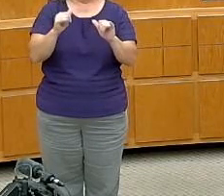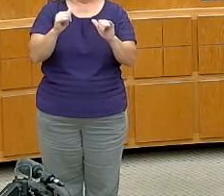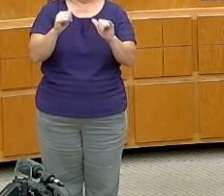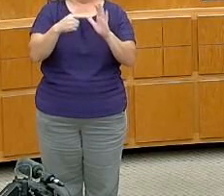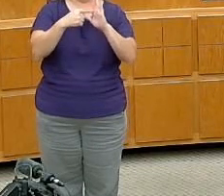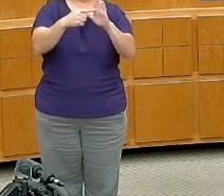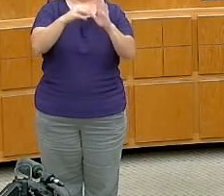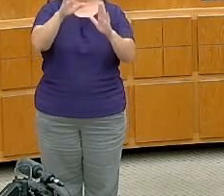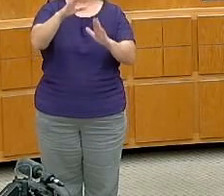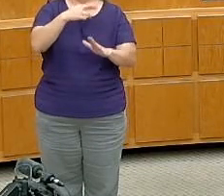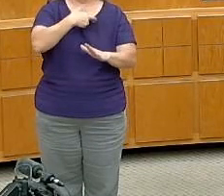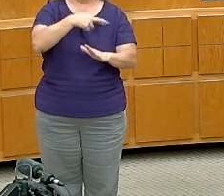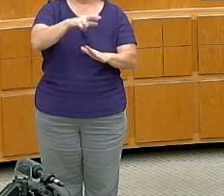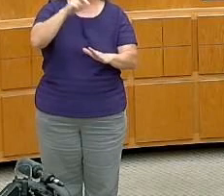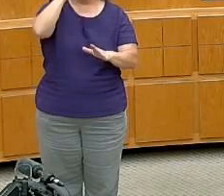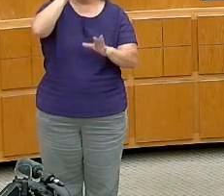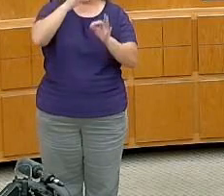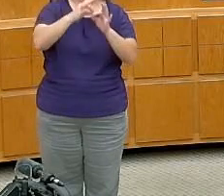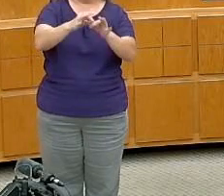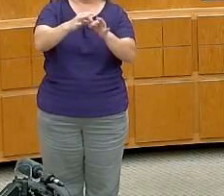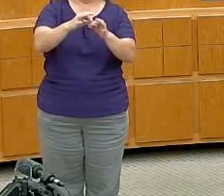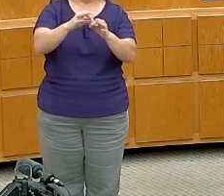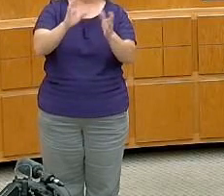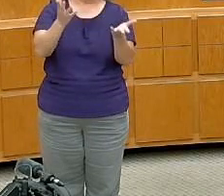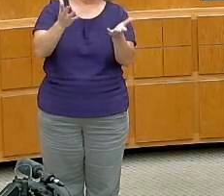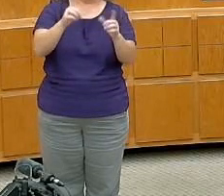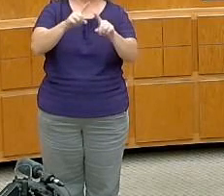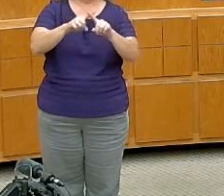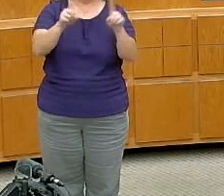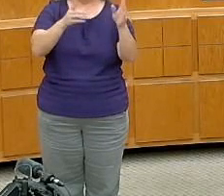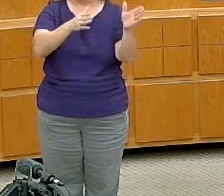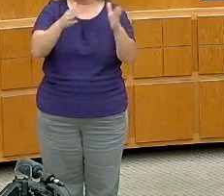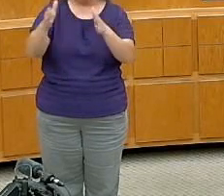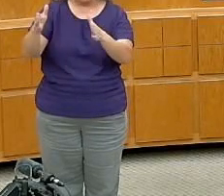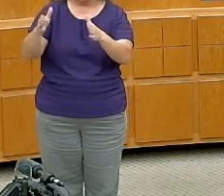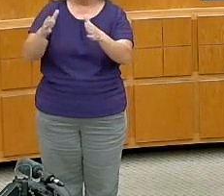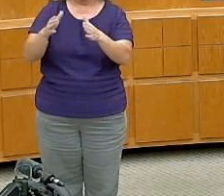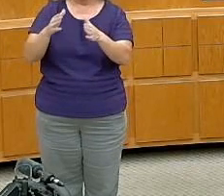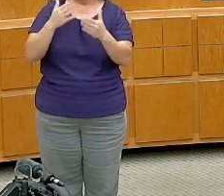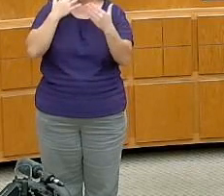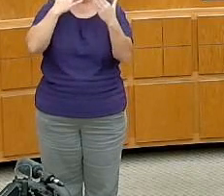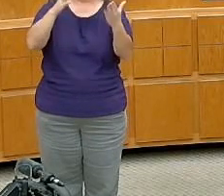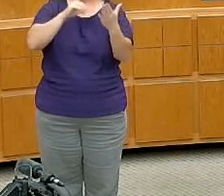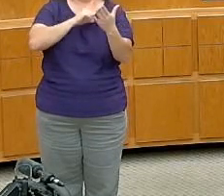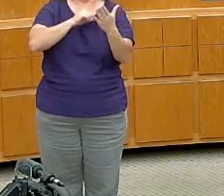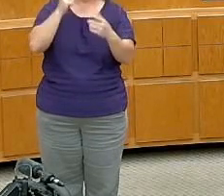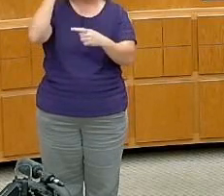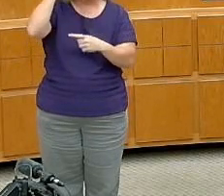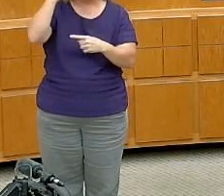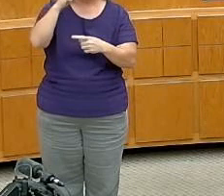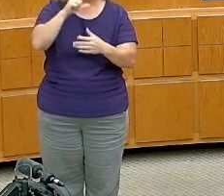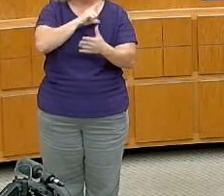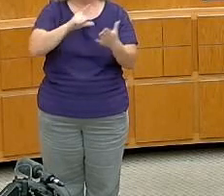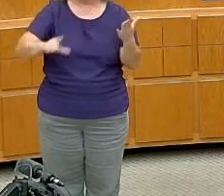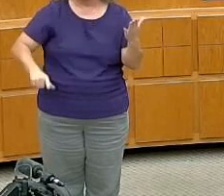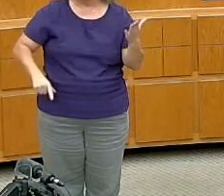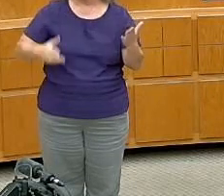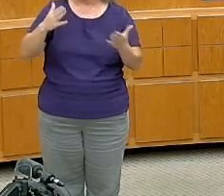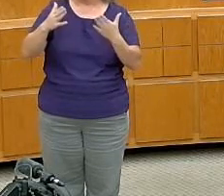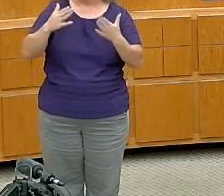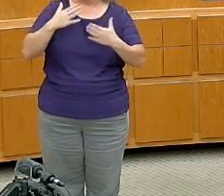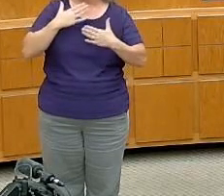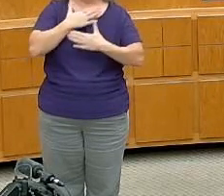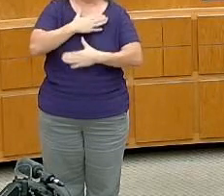religious faith, but it's in a different way. But I think the Lord probably appreciated